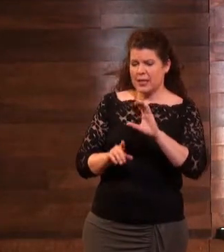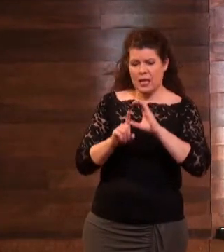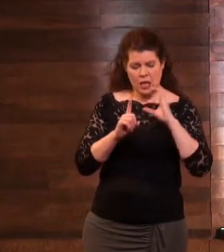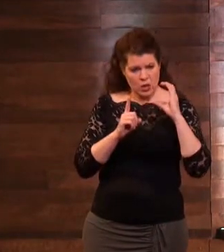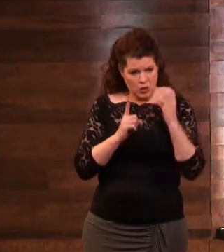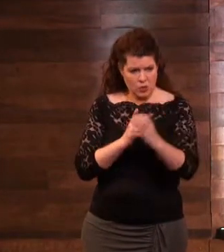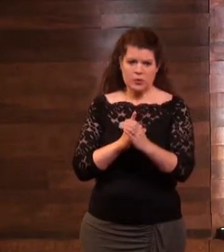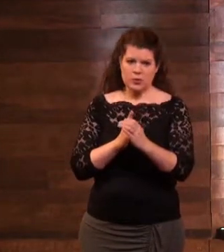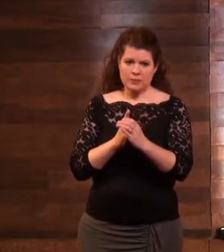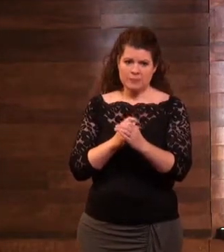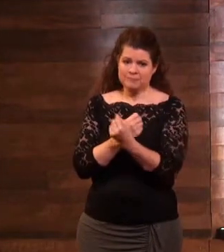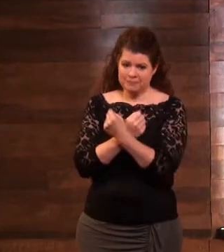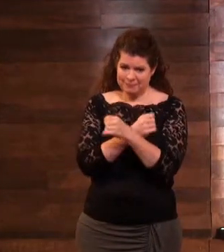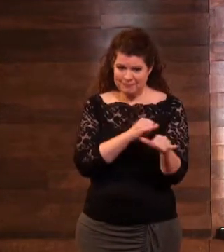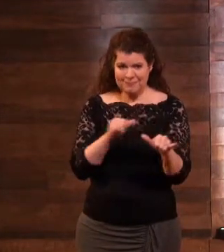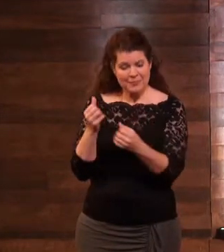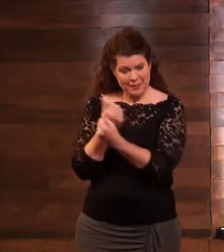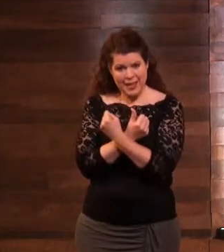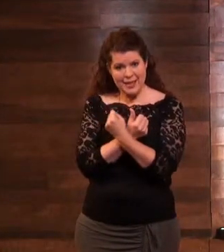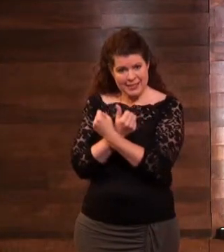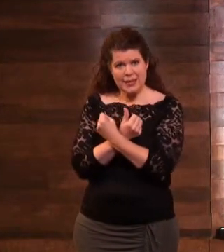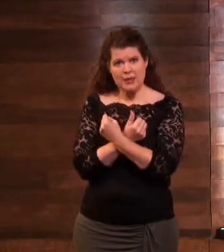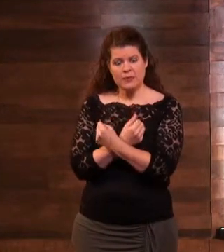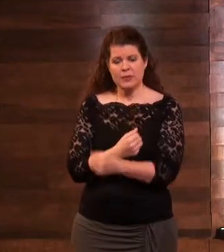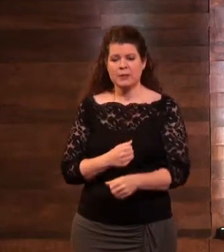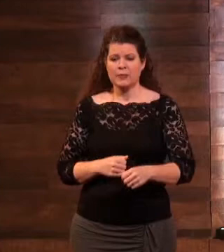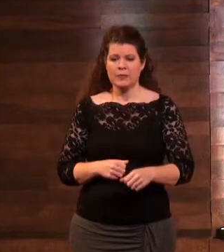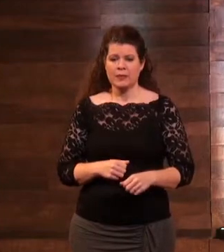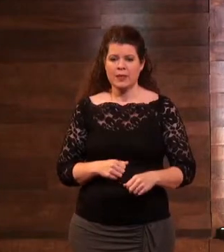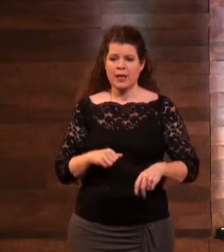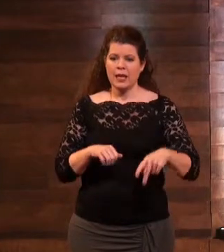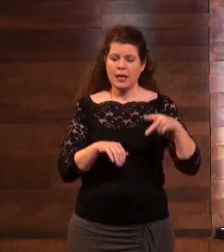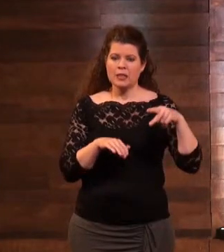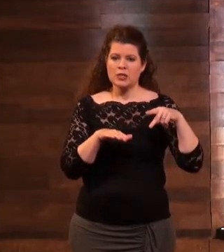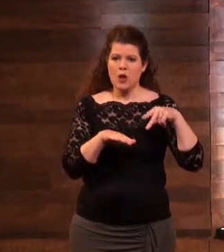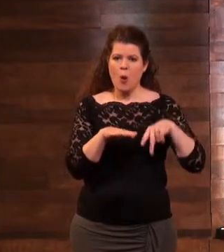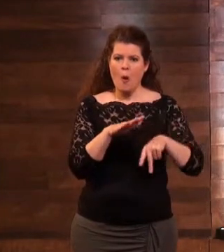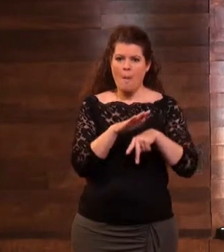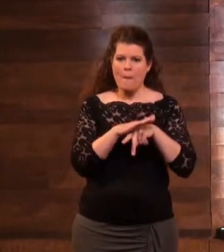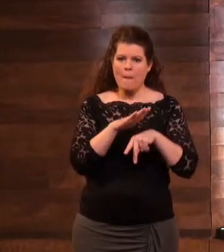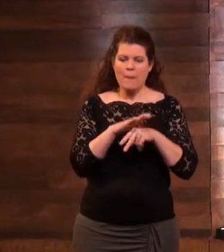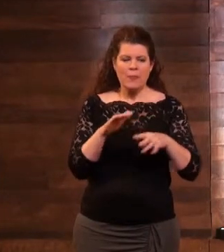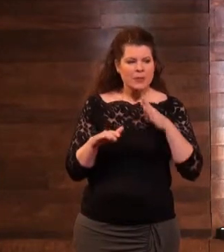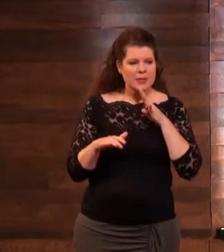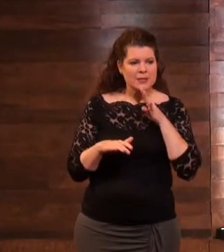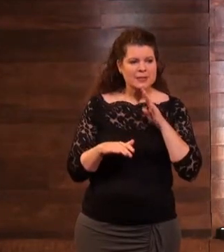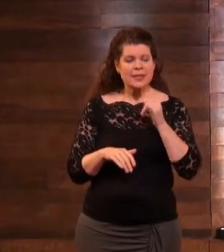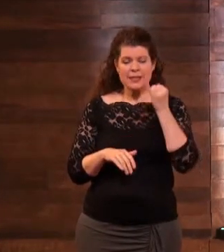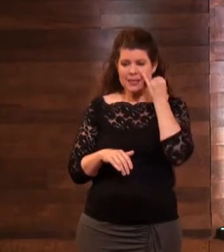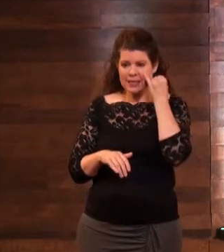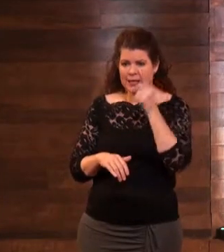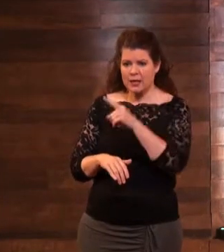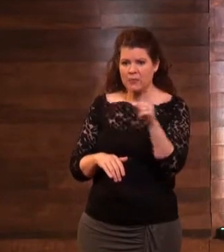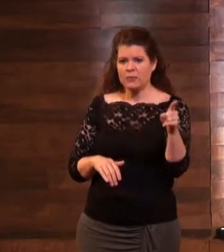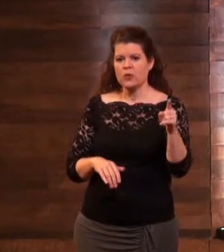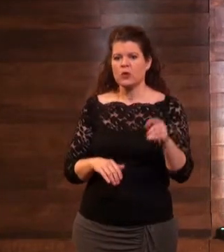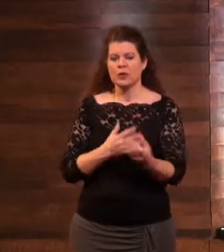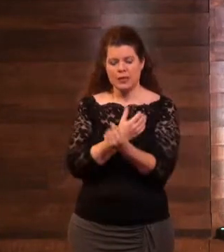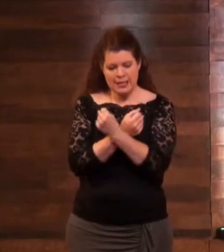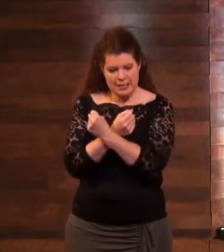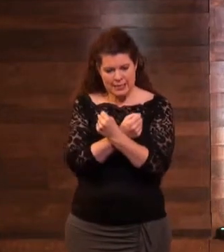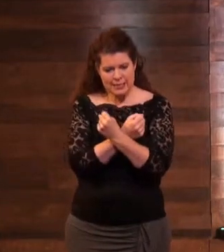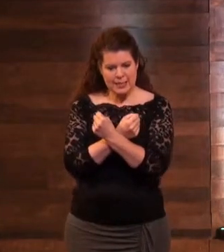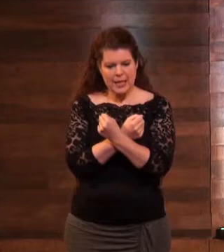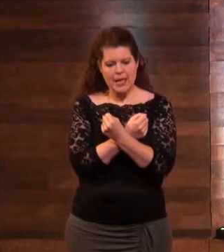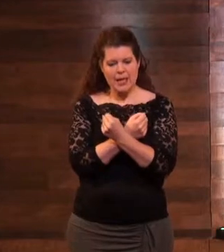Paul starts off saying in verse 22, if you're a slave, be a really good slave. Later on in chapter 4, verse 1, he